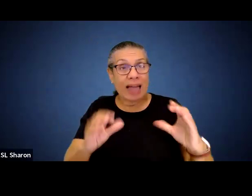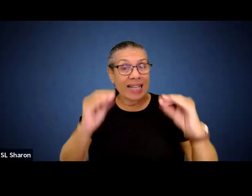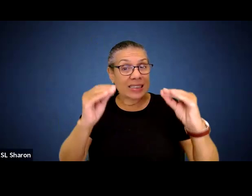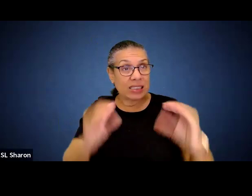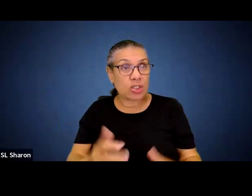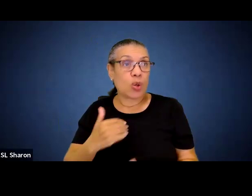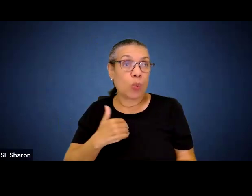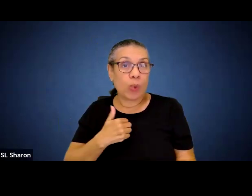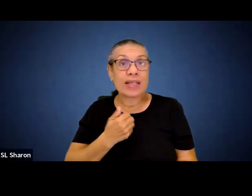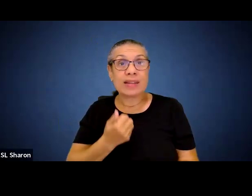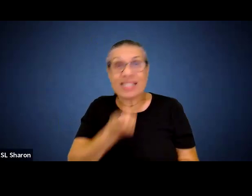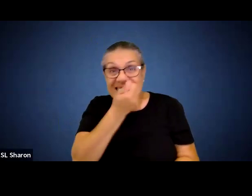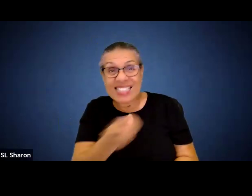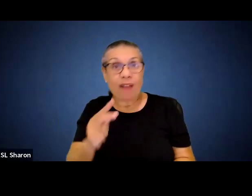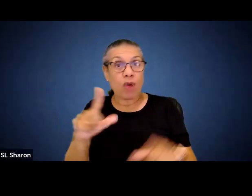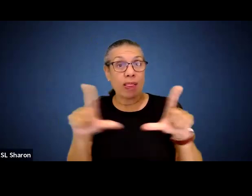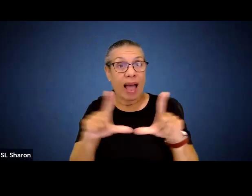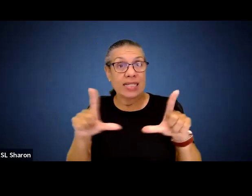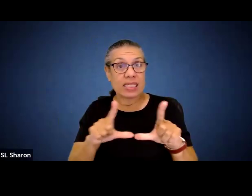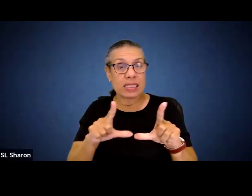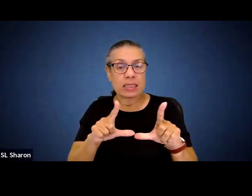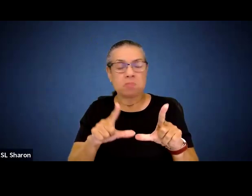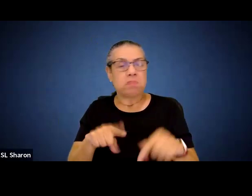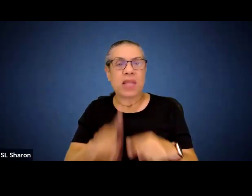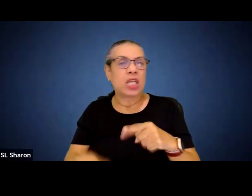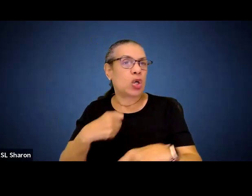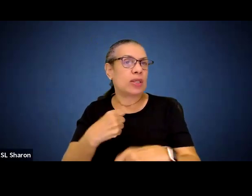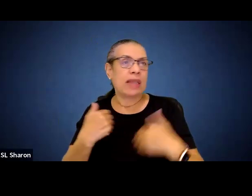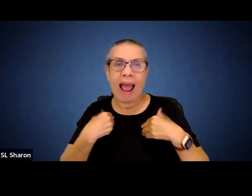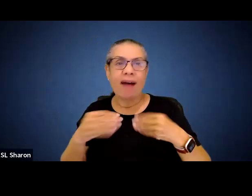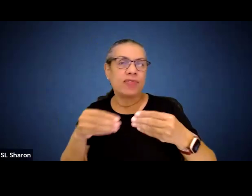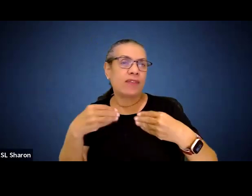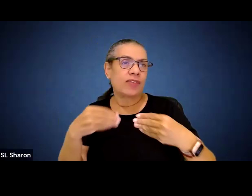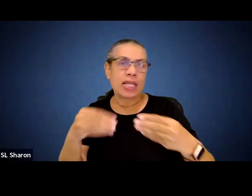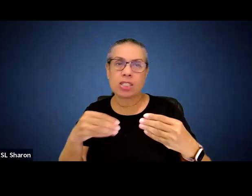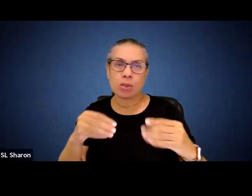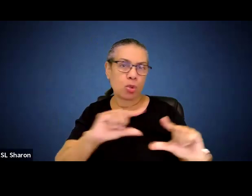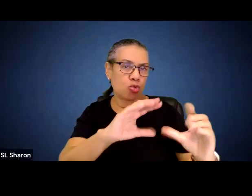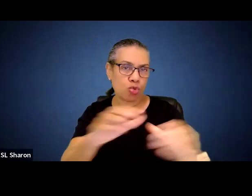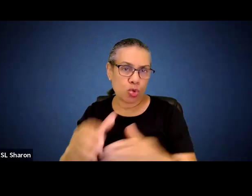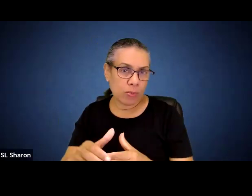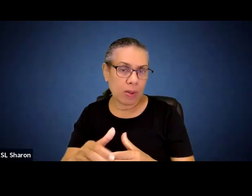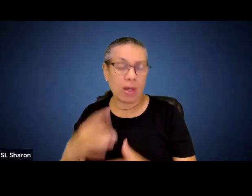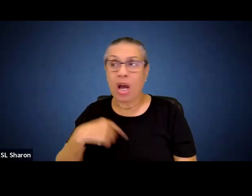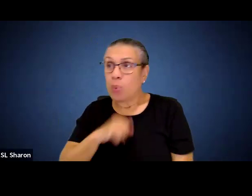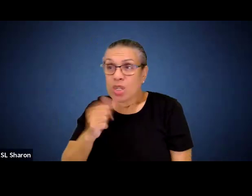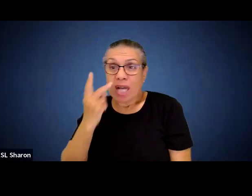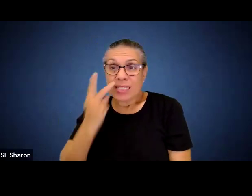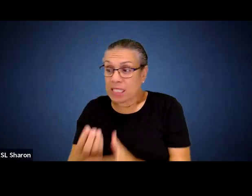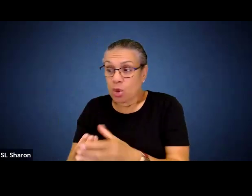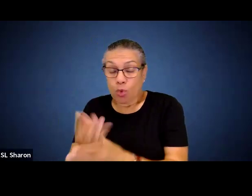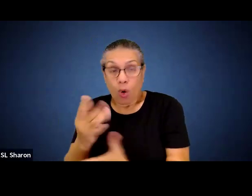multiple licenses, they would not have been able to create the flexible groups that these students needed, and we would not have seen the growth that we